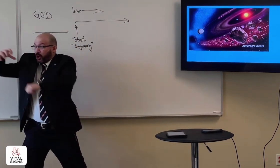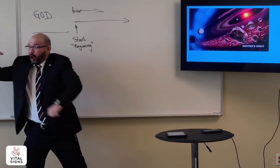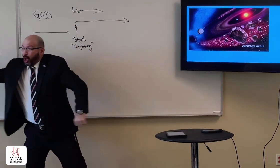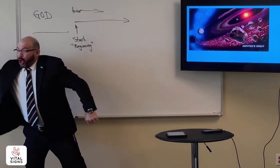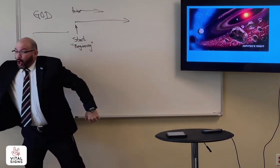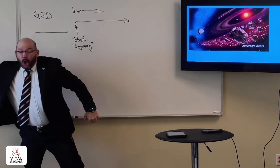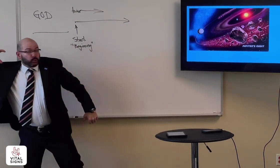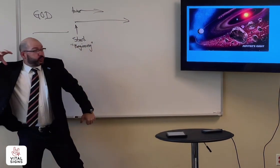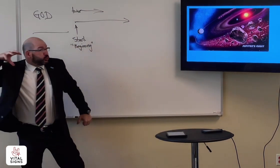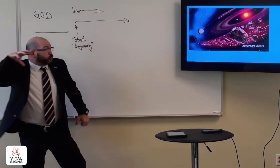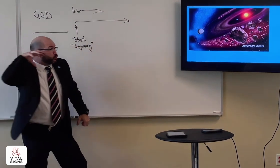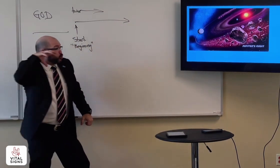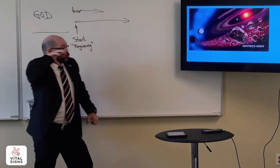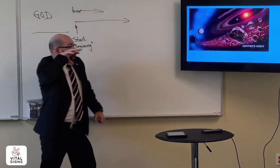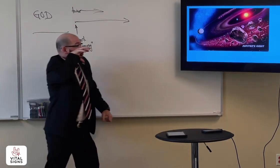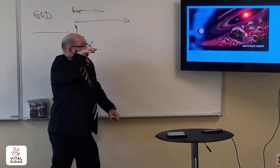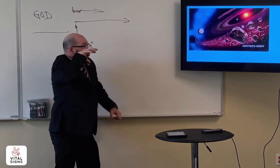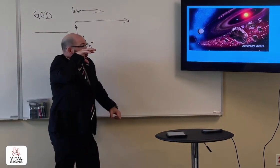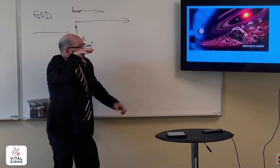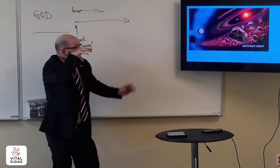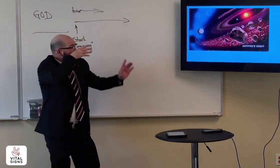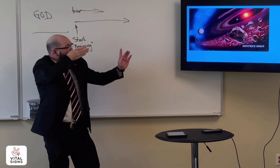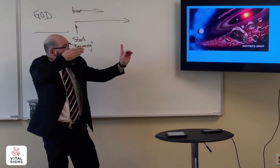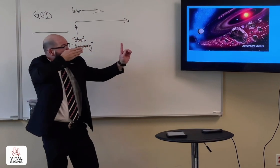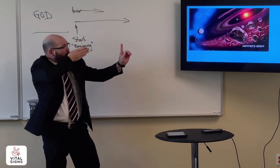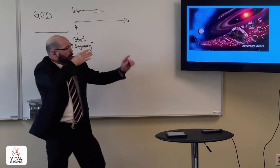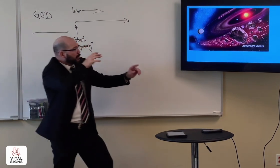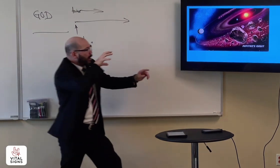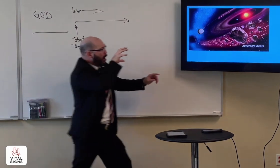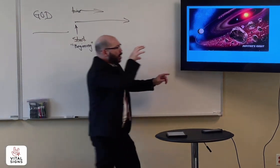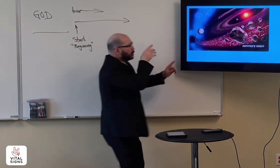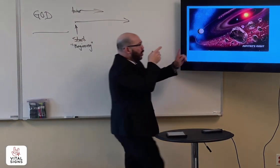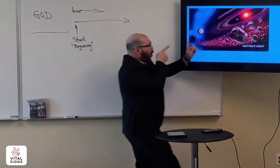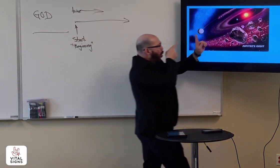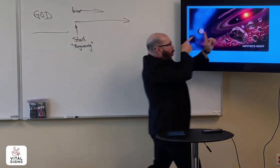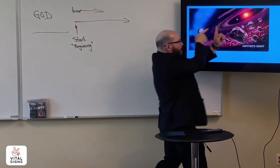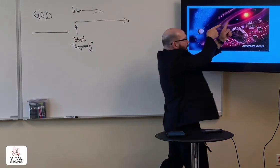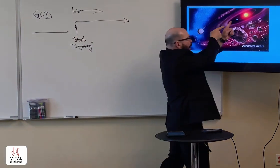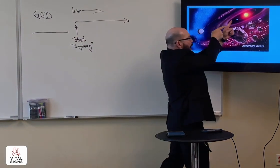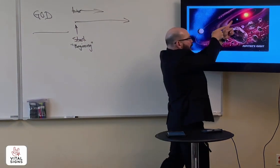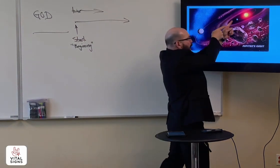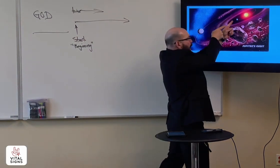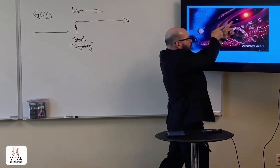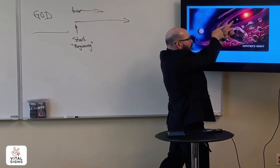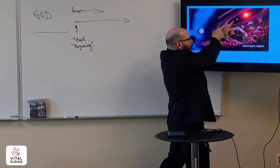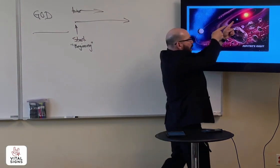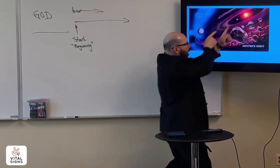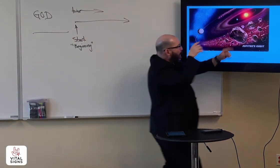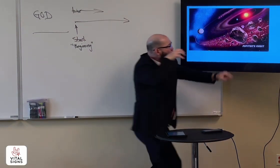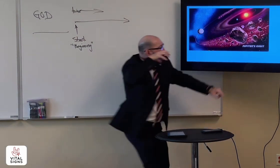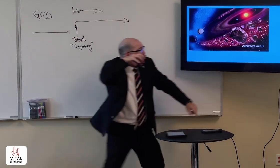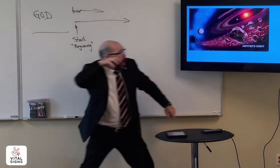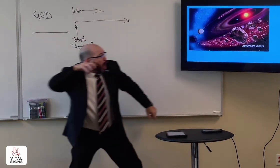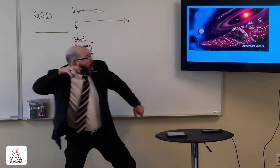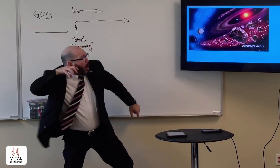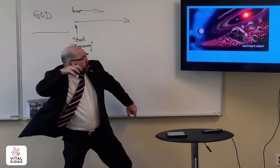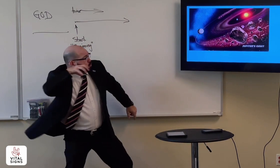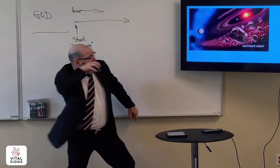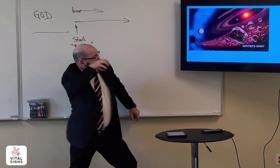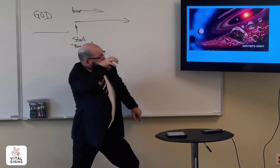know, there's space rocks, and they're going all different directions. And they're heading for the sun. And in order to keep